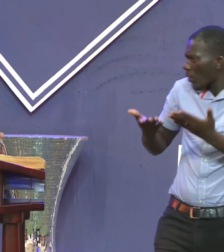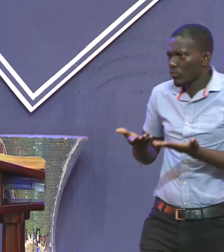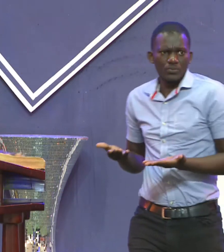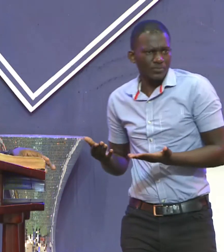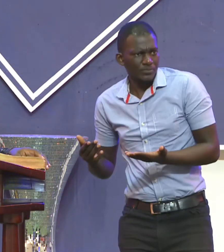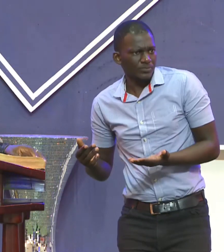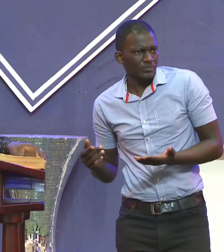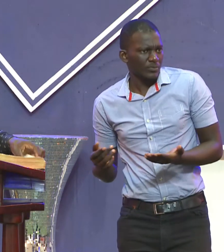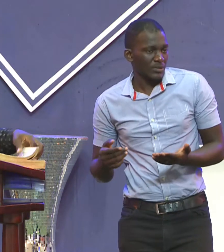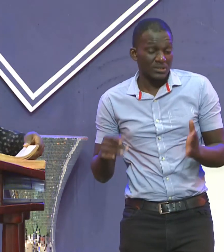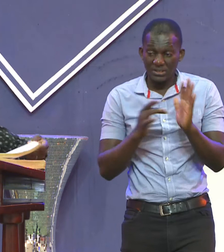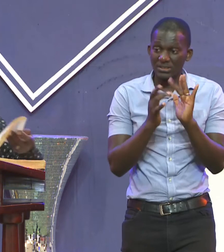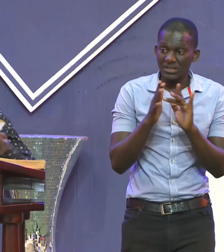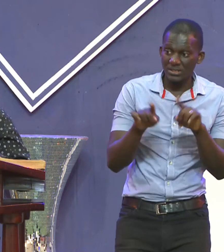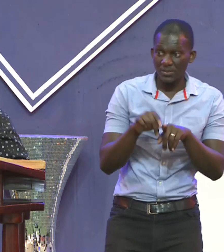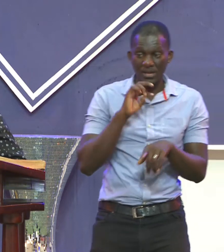Abantu kulana ye